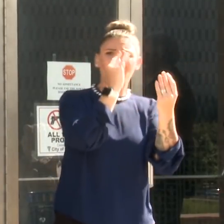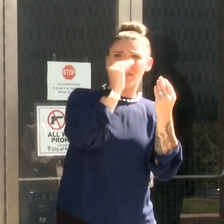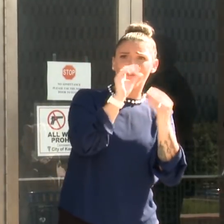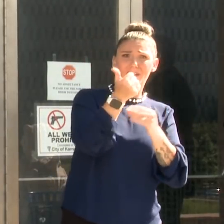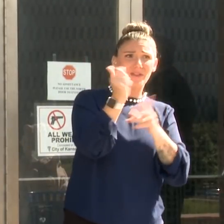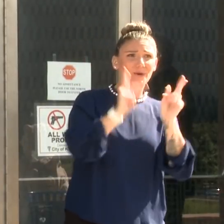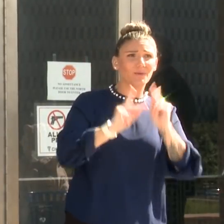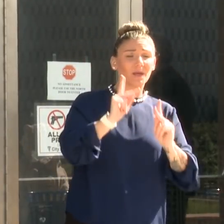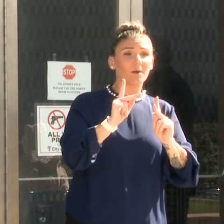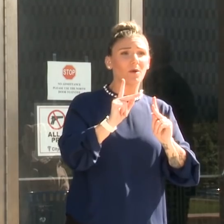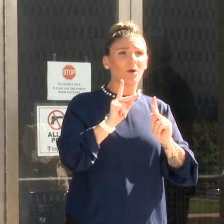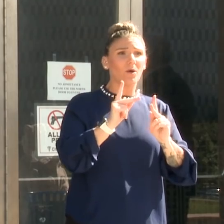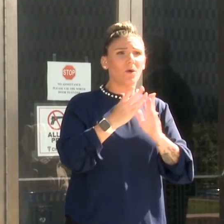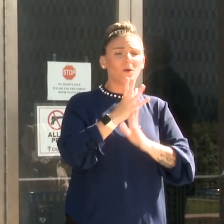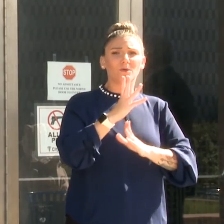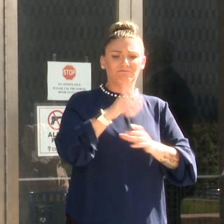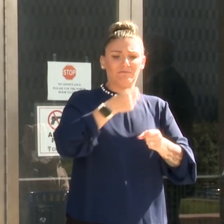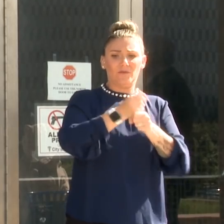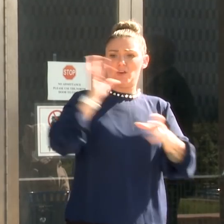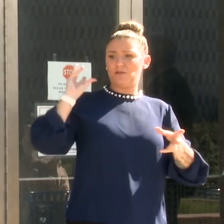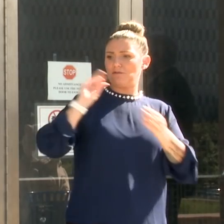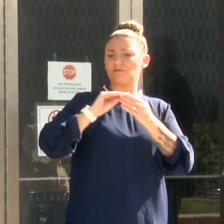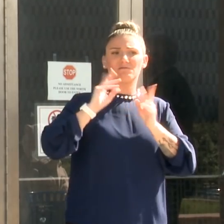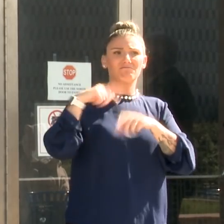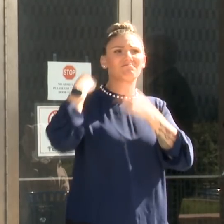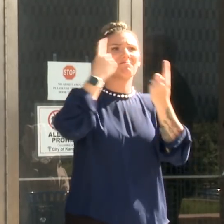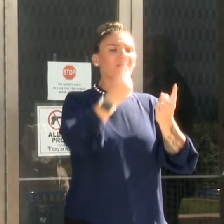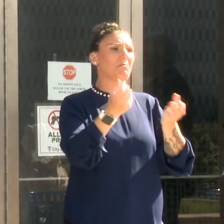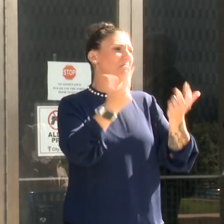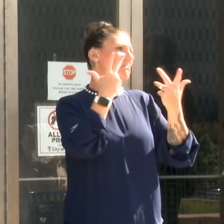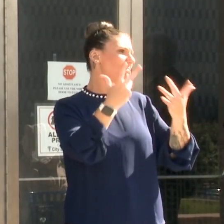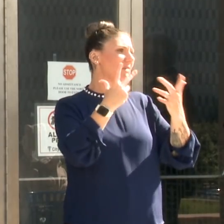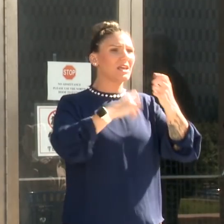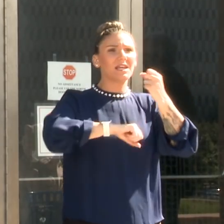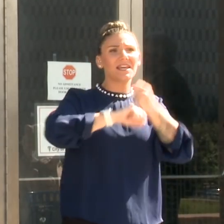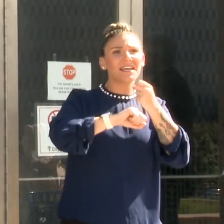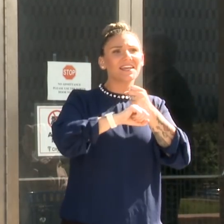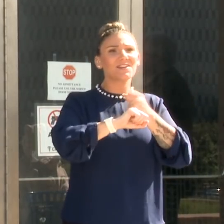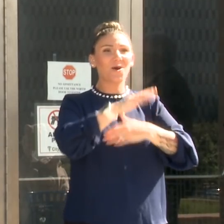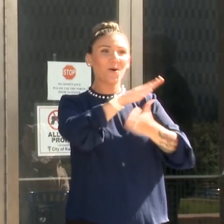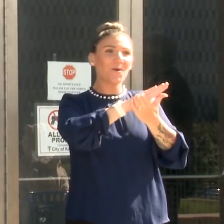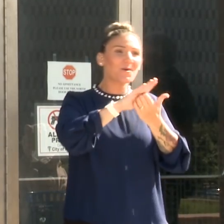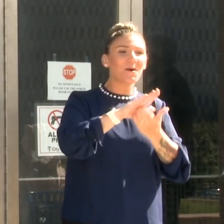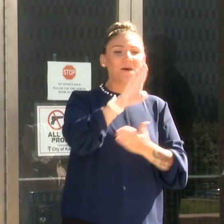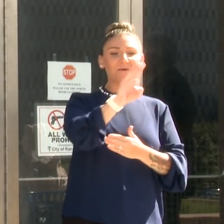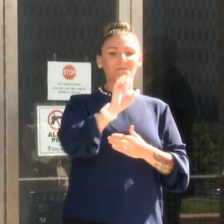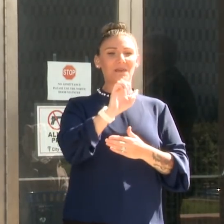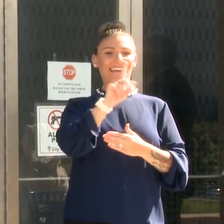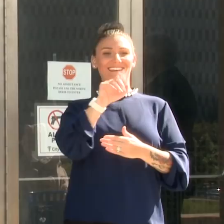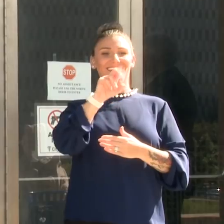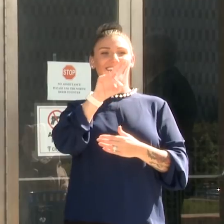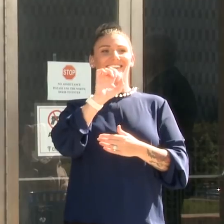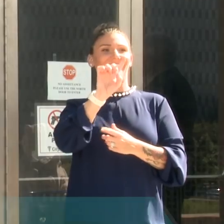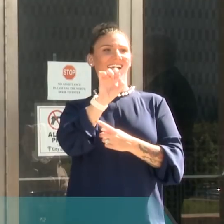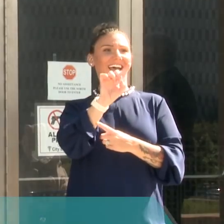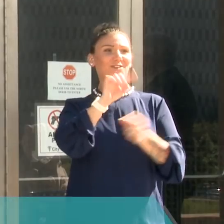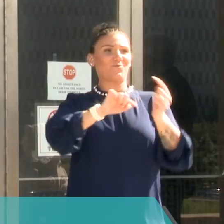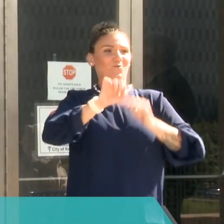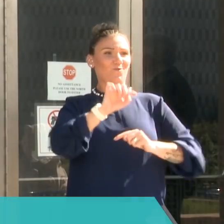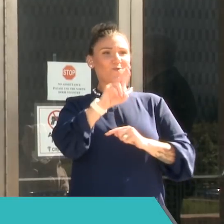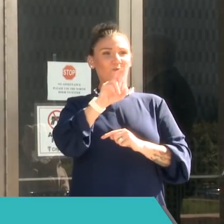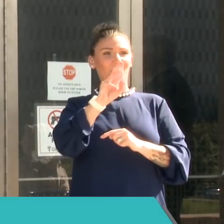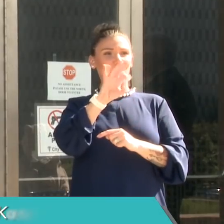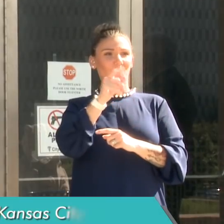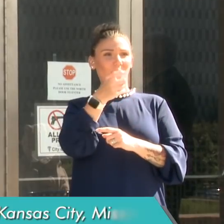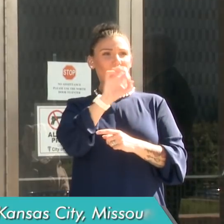else. Over the years, we've learned of a number of different campaigns. Be Kind, Rewind, right, for a classic. And I think this